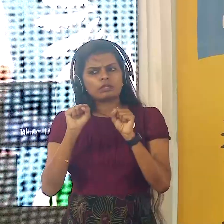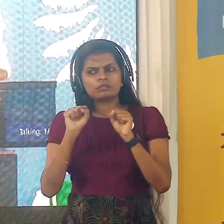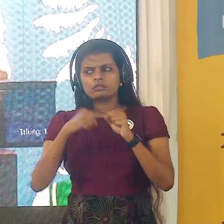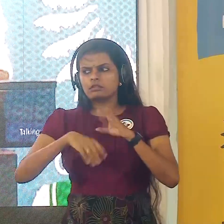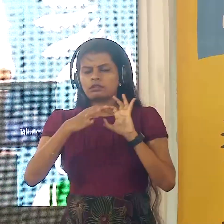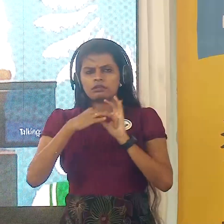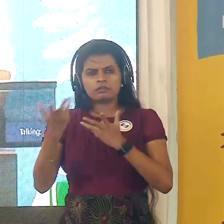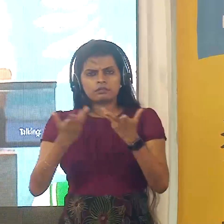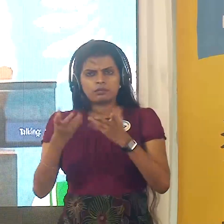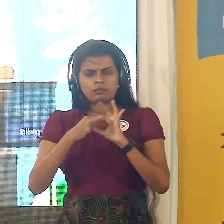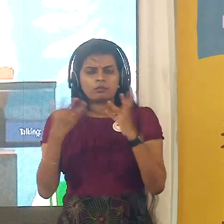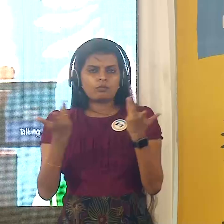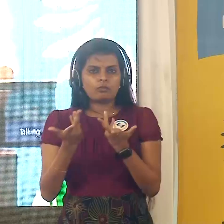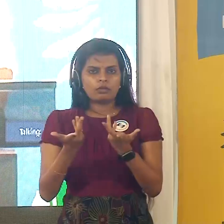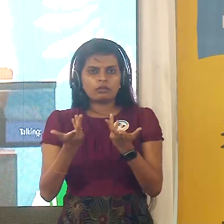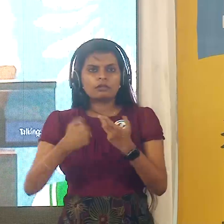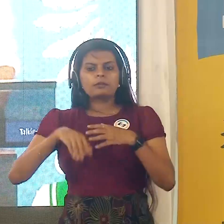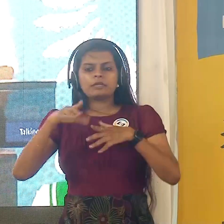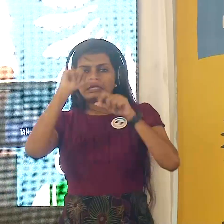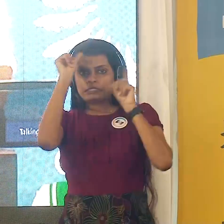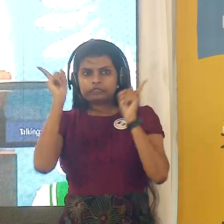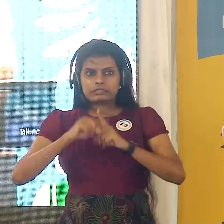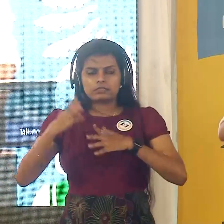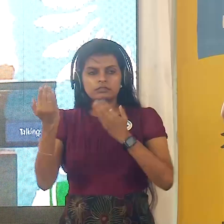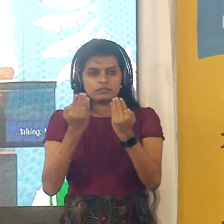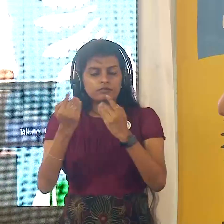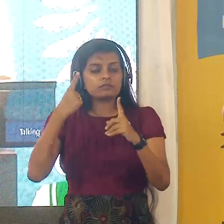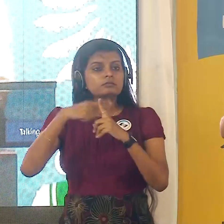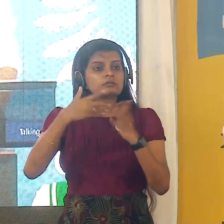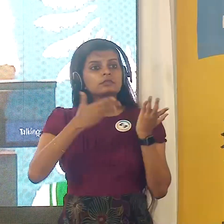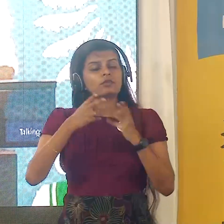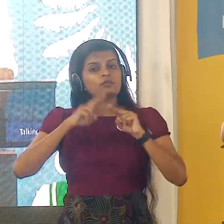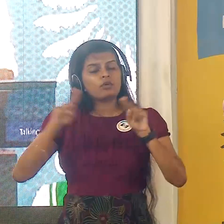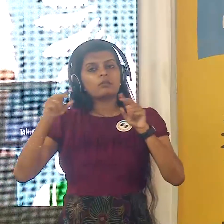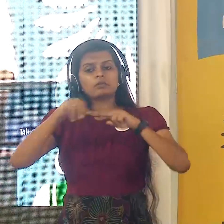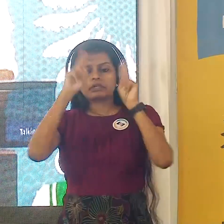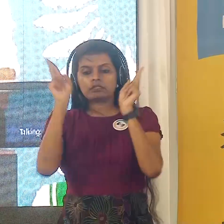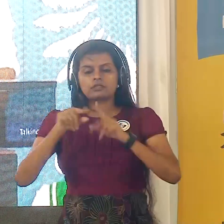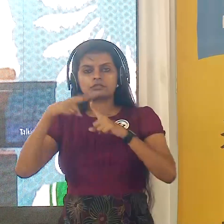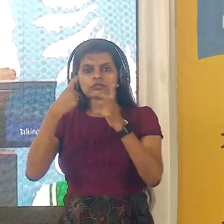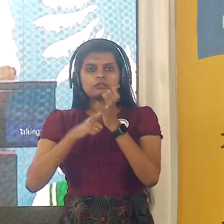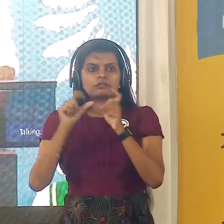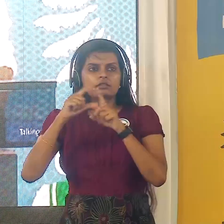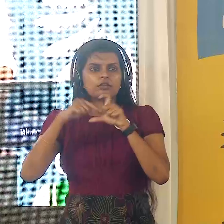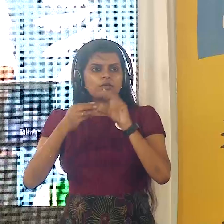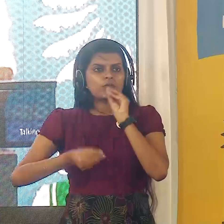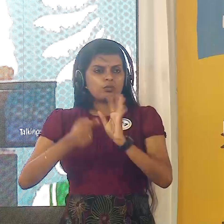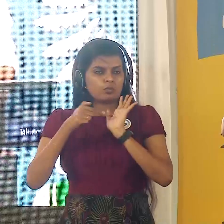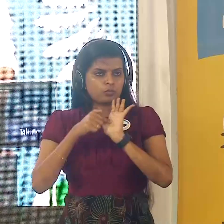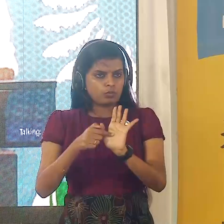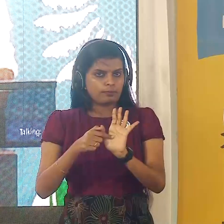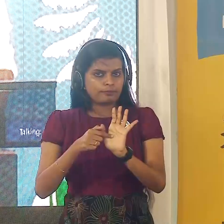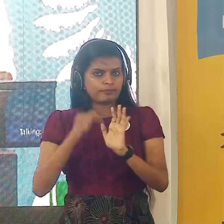share of services in India as well as across the world in total international trade is going up, and very